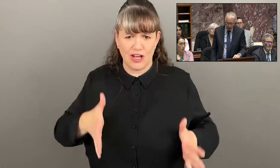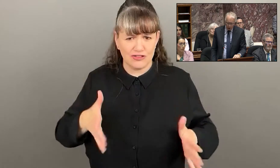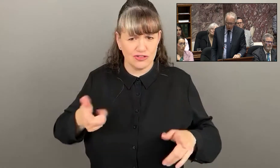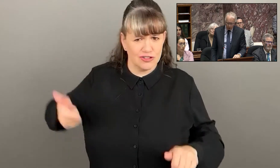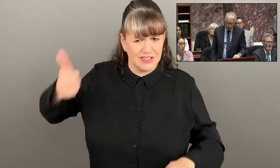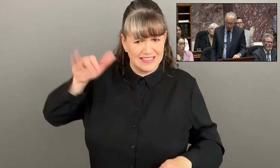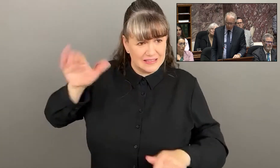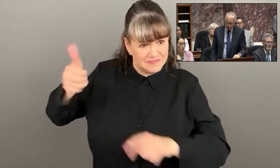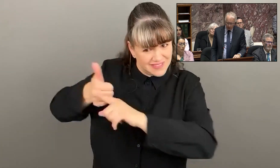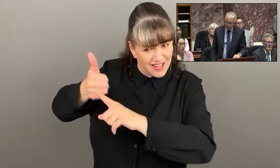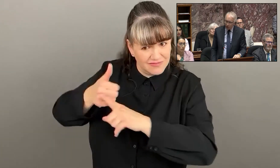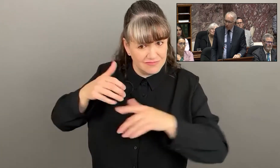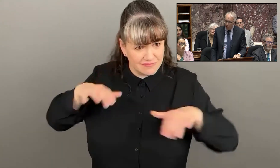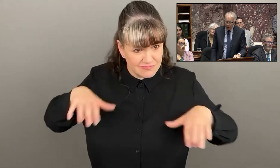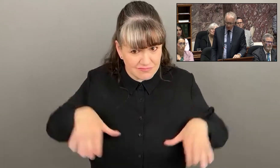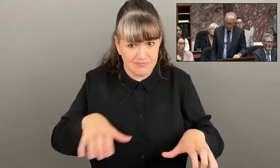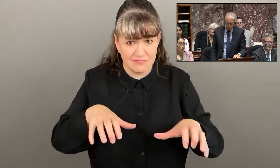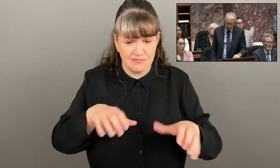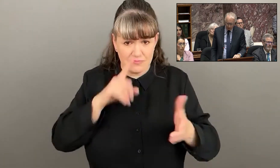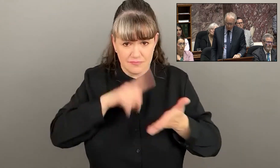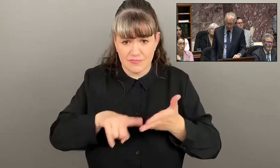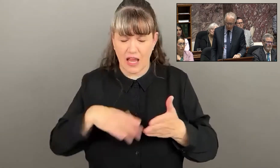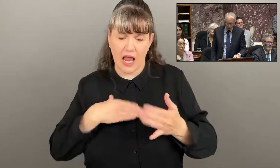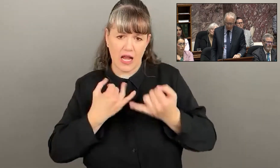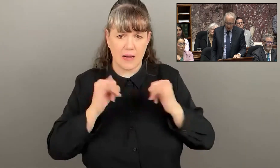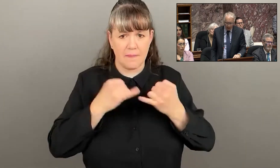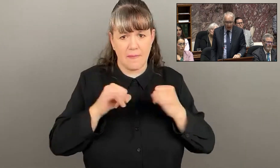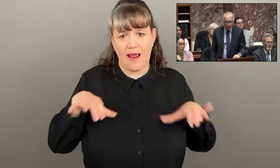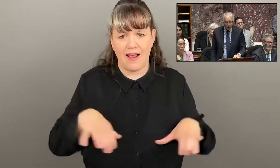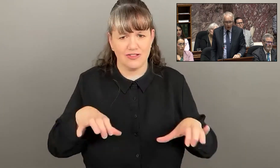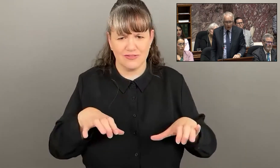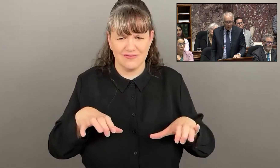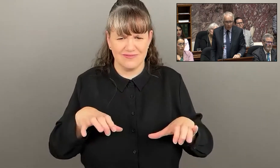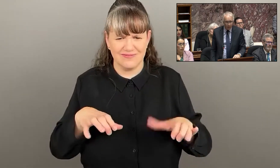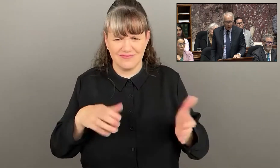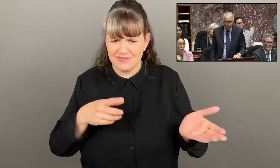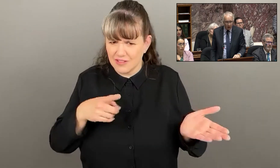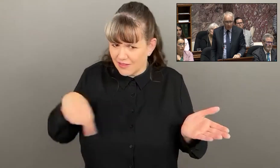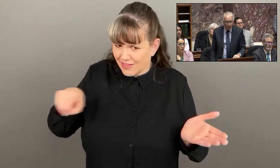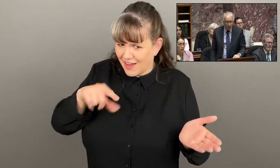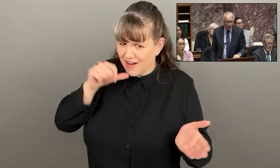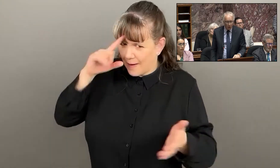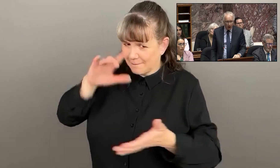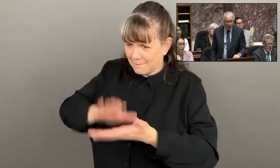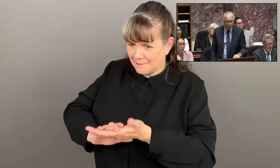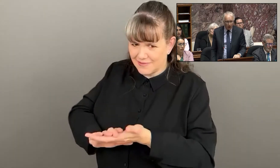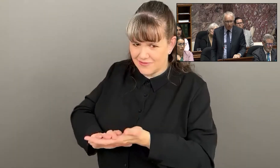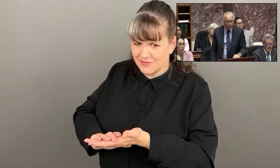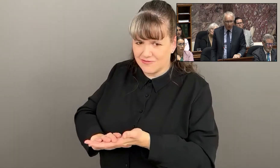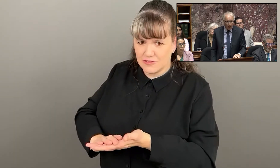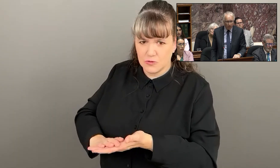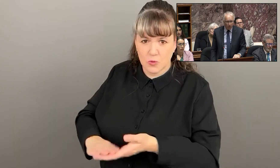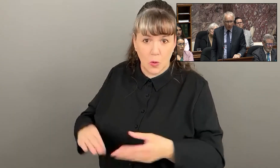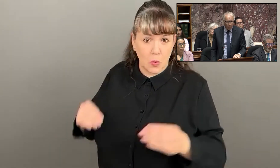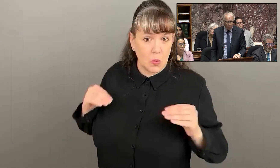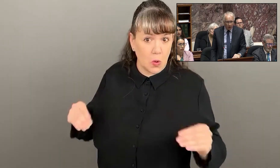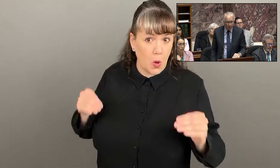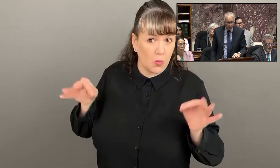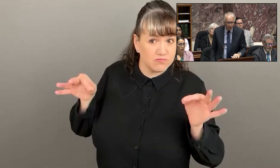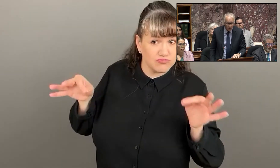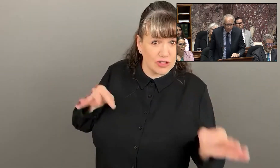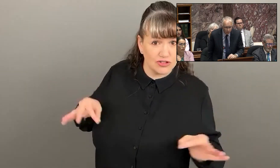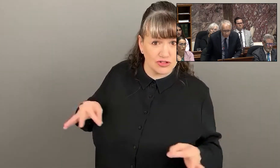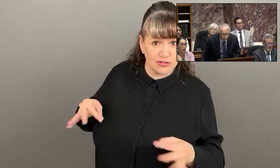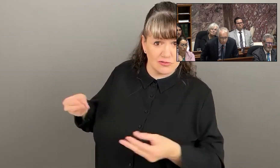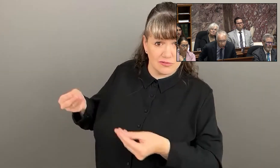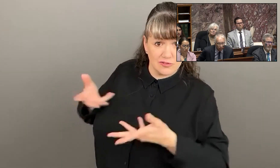confirm that no direction was given to the police service director by anyone from his office or anyone from any of his ministers'